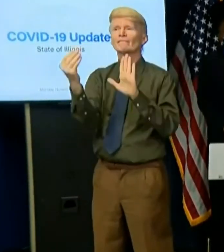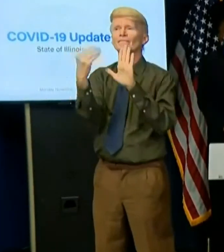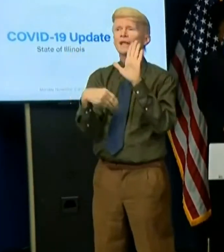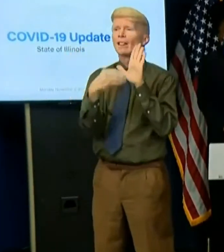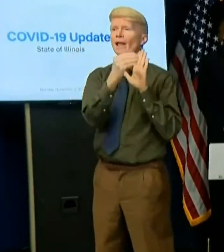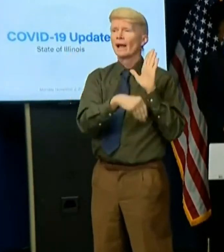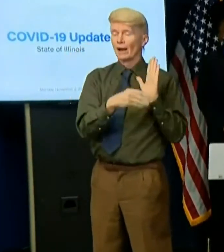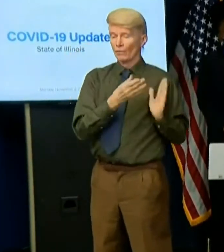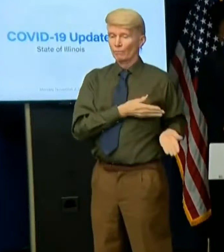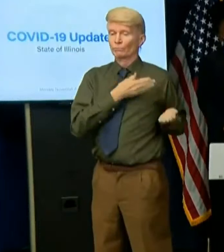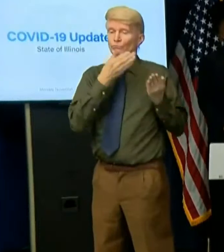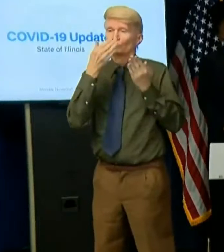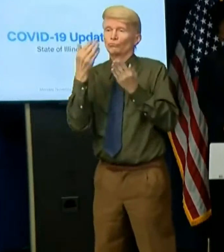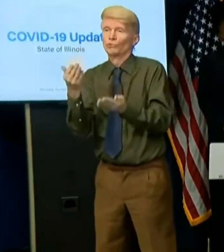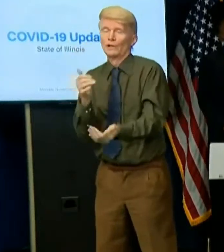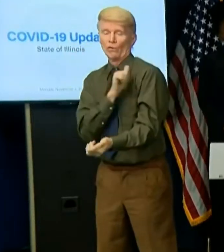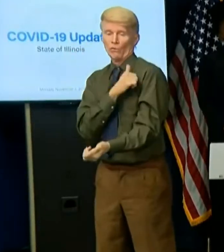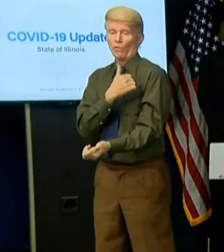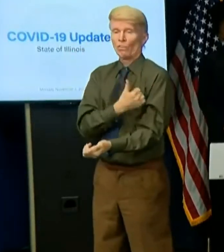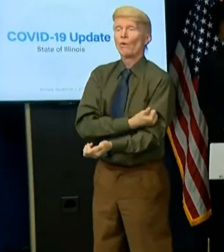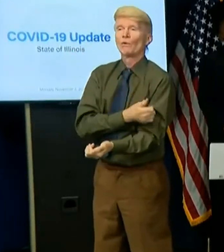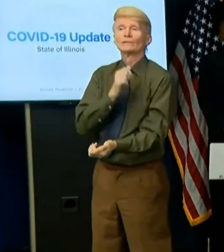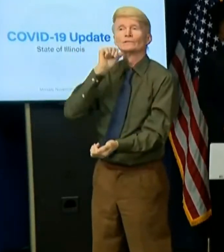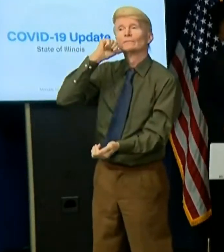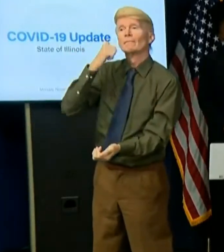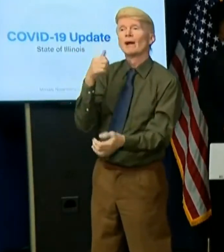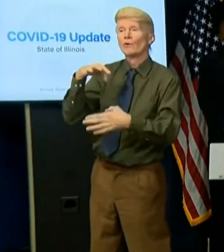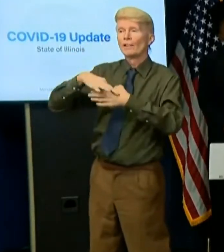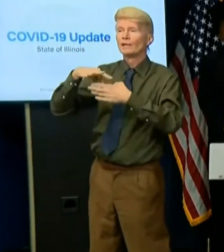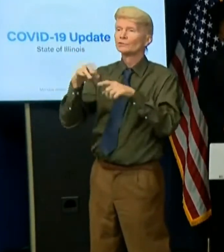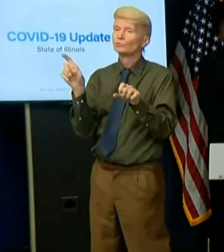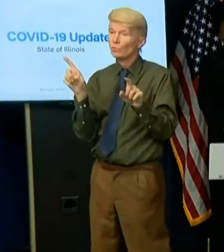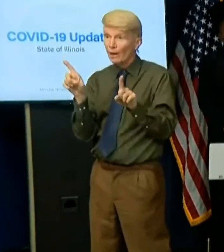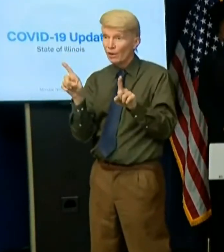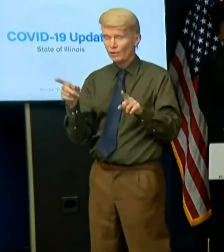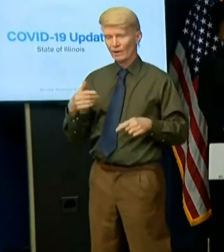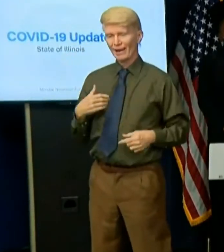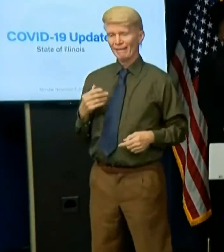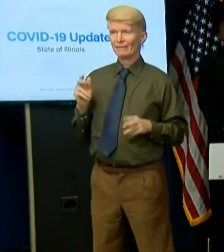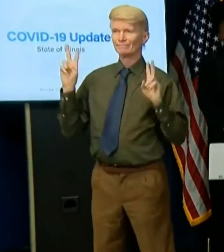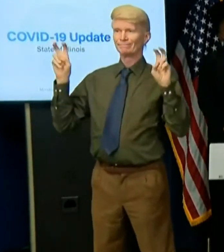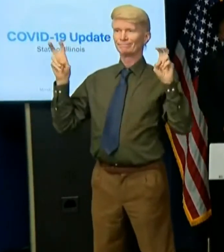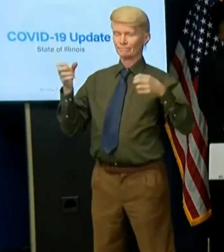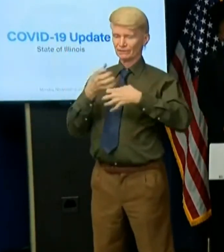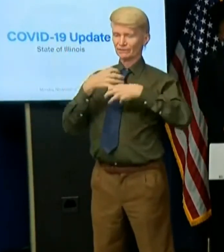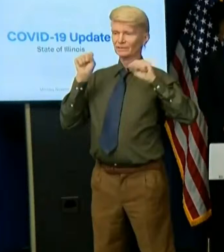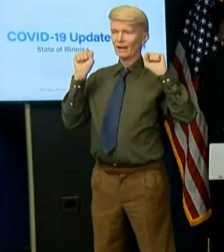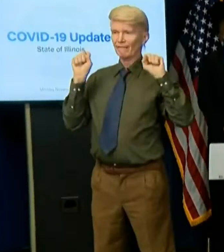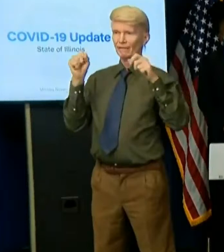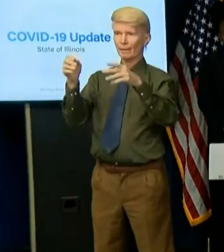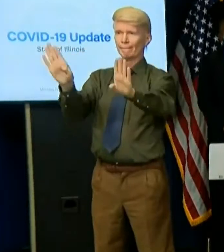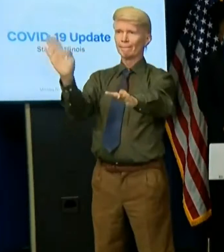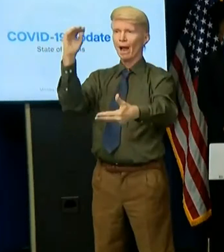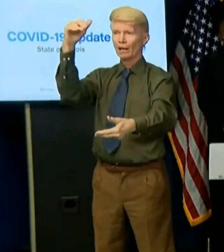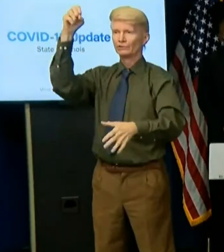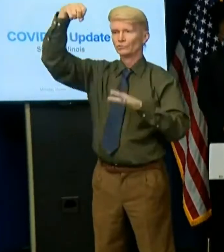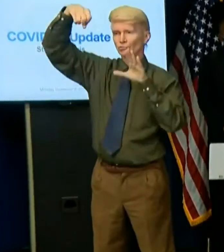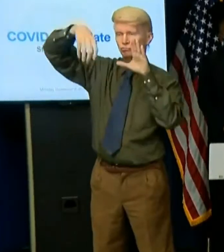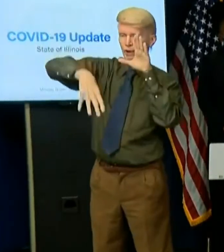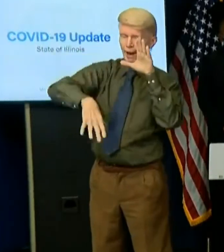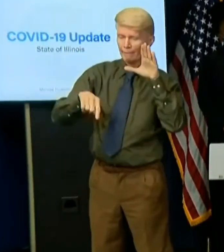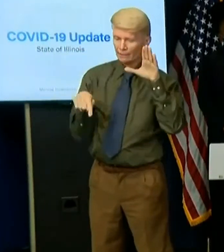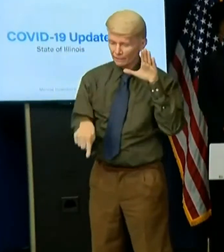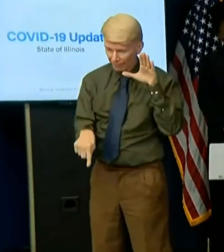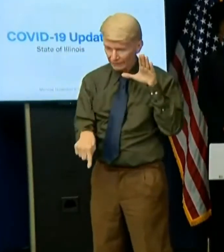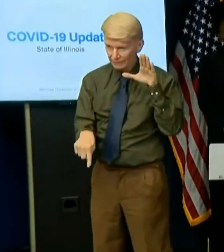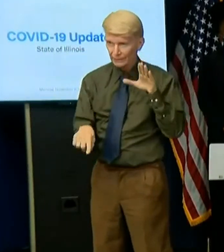your local election authority and check to see if you have a secure ballot drop box in your area.